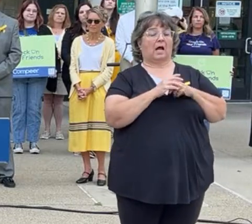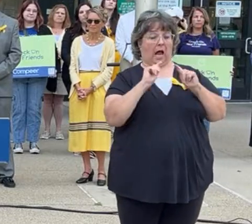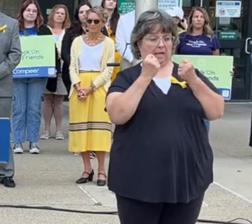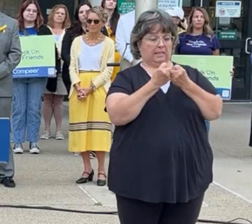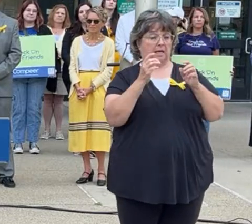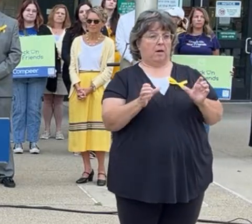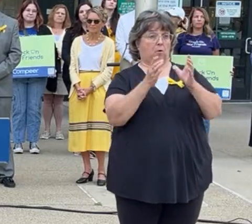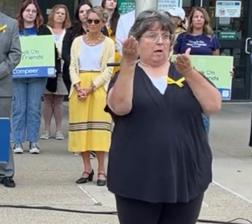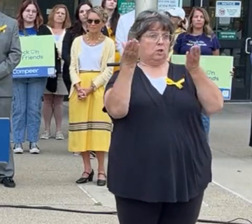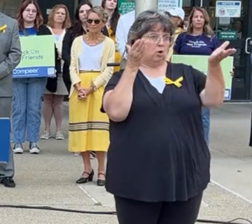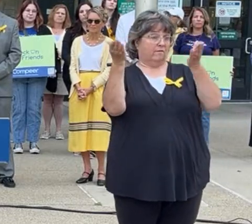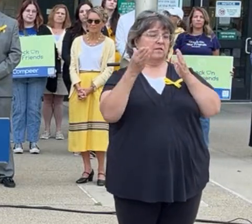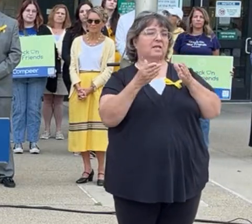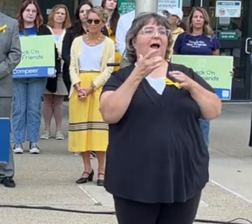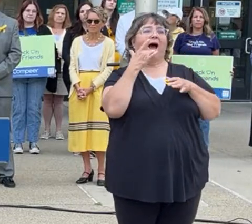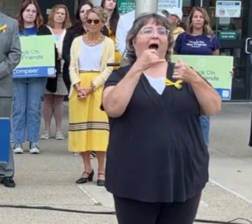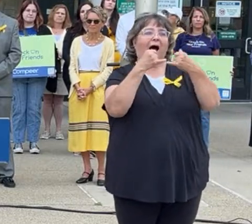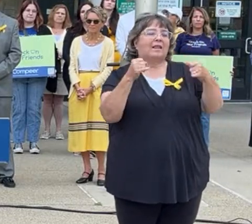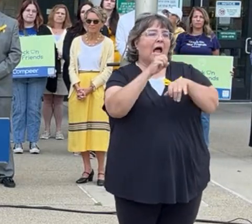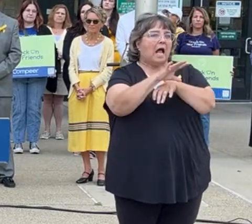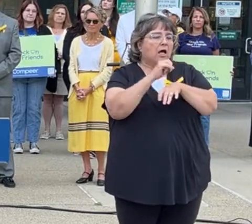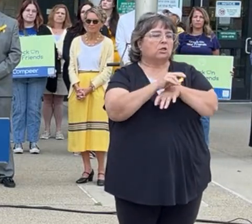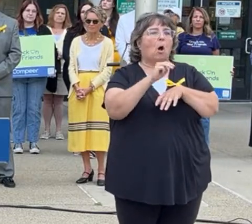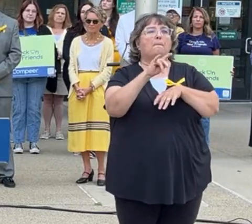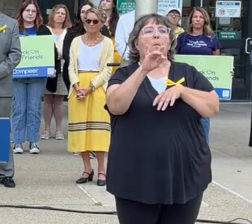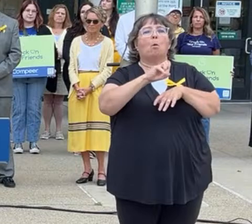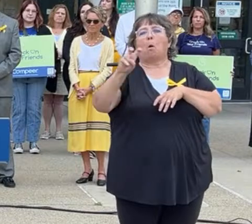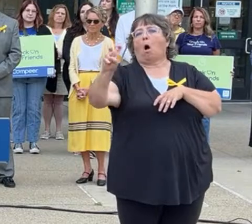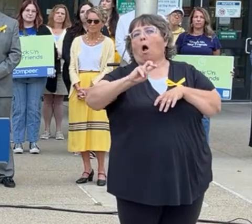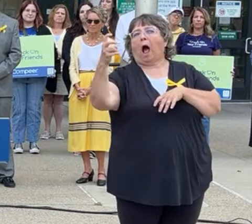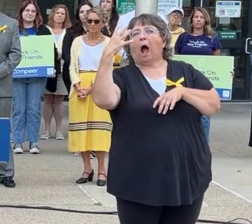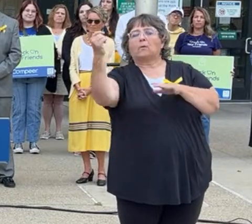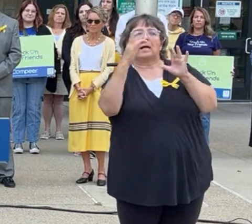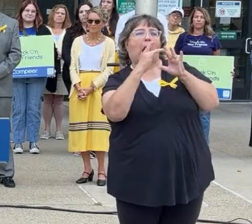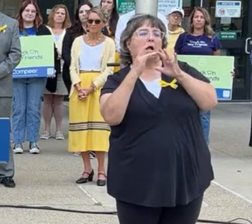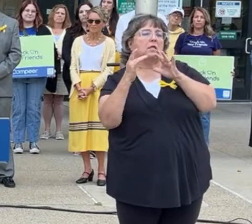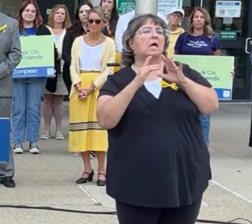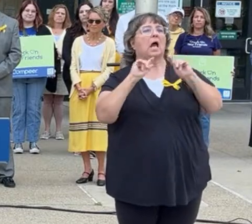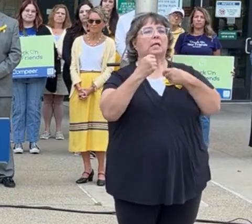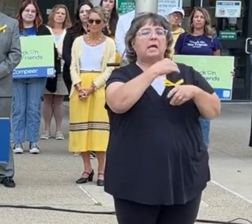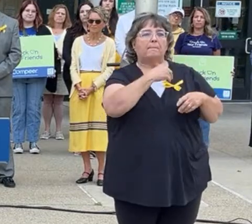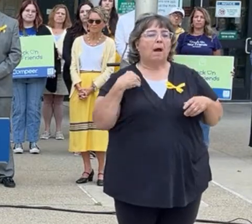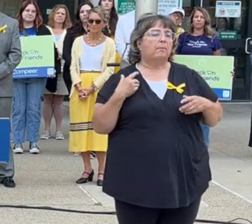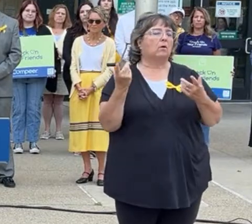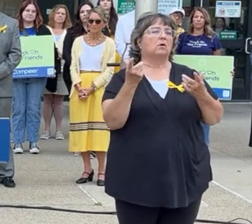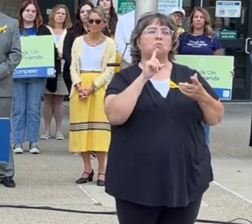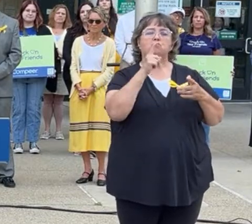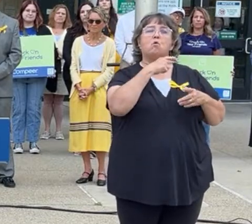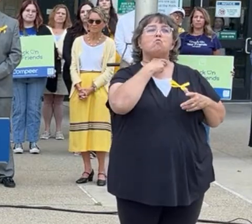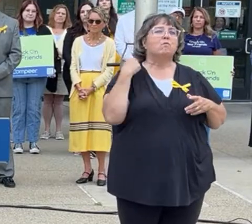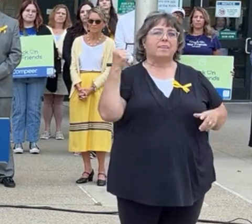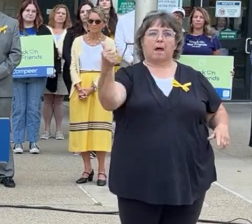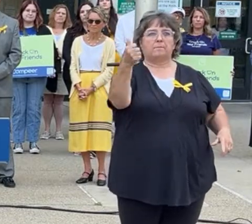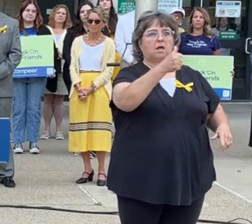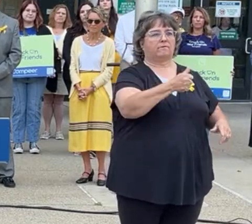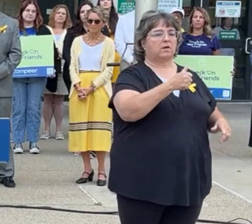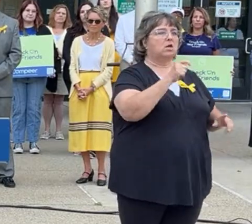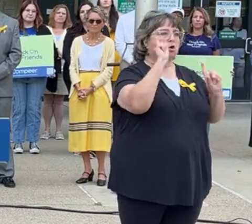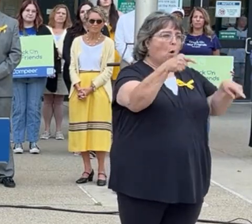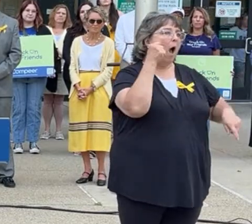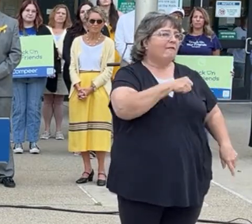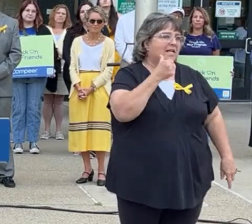at Crisis Services, our hotline counselors, our mobile outreach counselors, all of our team members who risk themselves to be present every